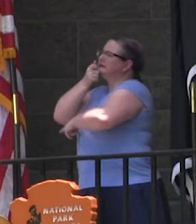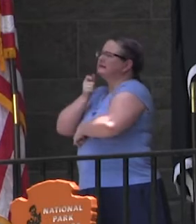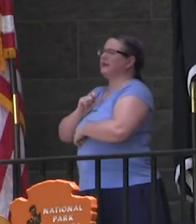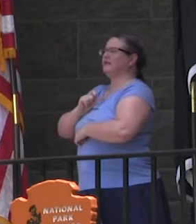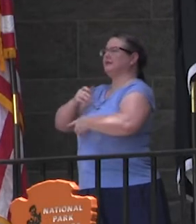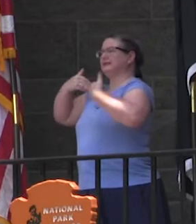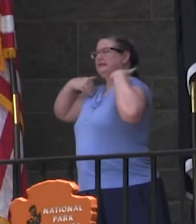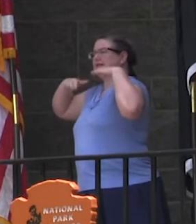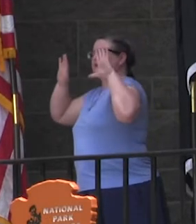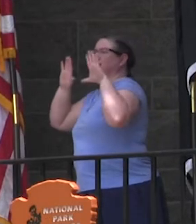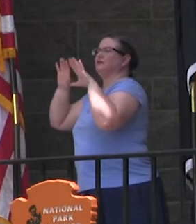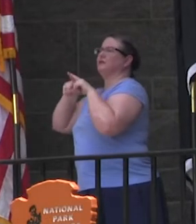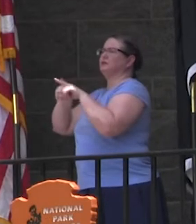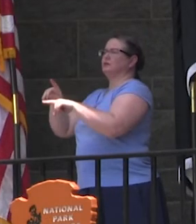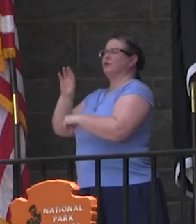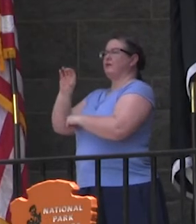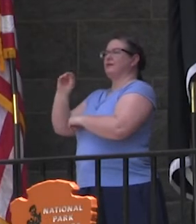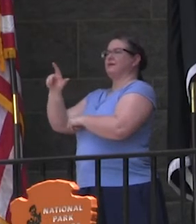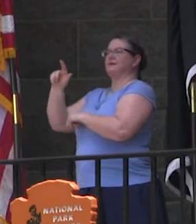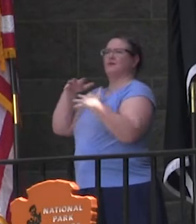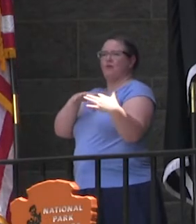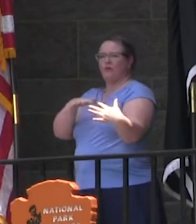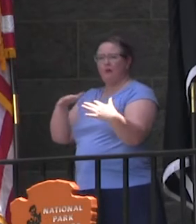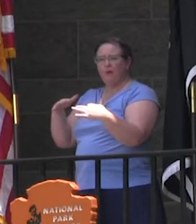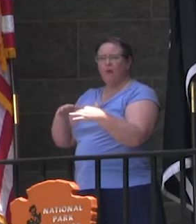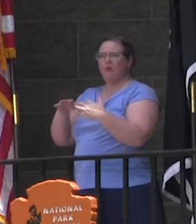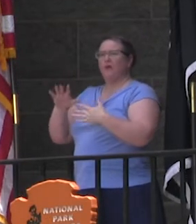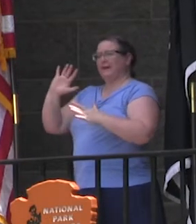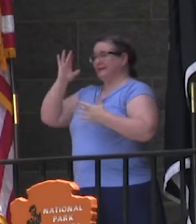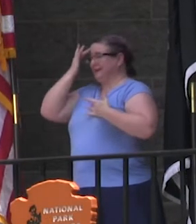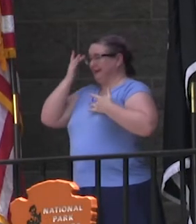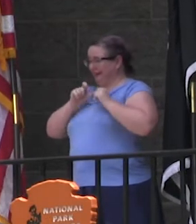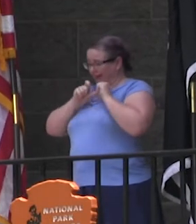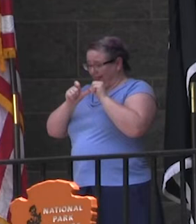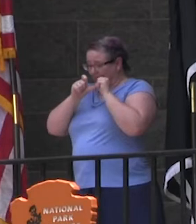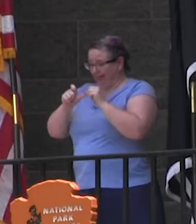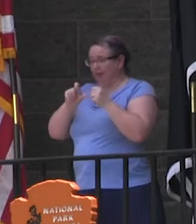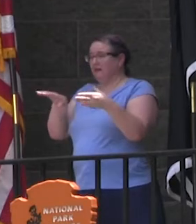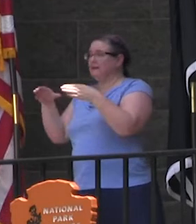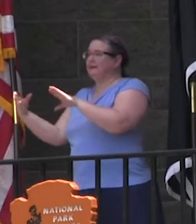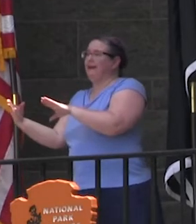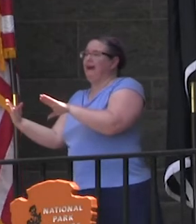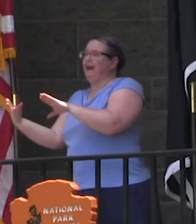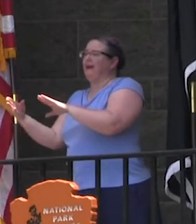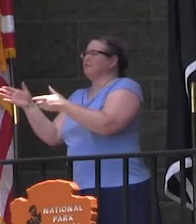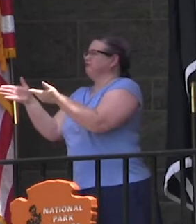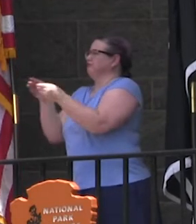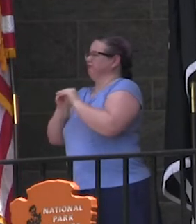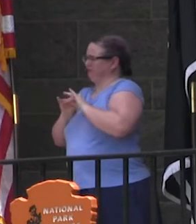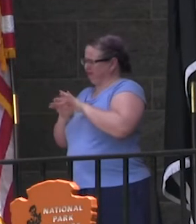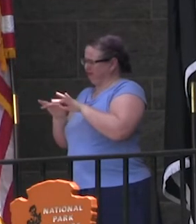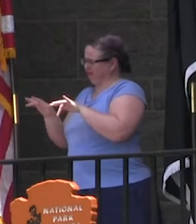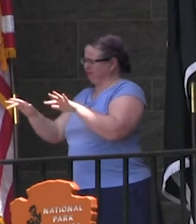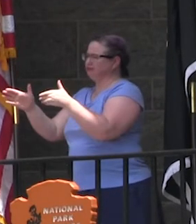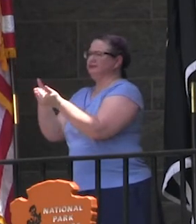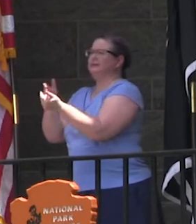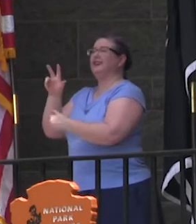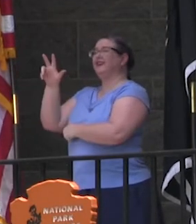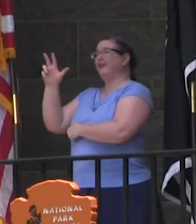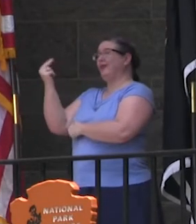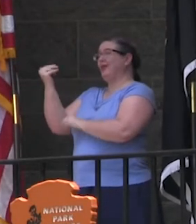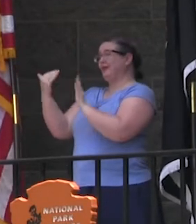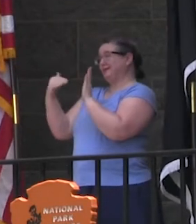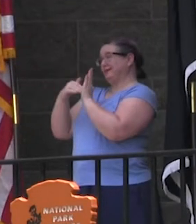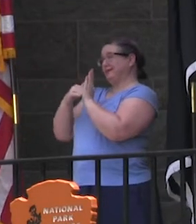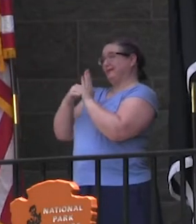the American Civil War, where disease and death did not discriminate. The almost 13,000 soldiers who lie